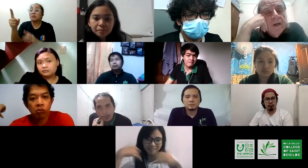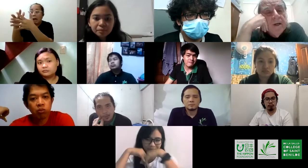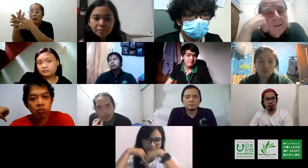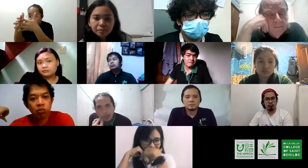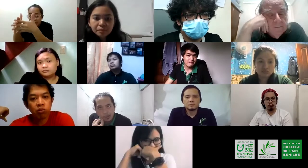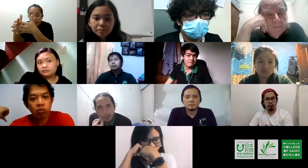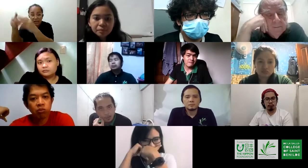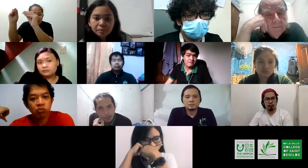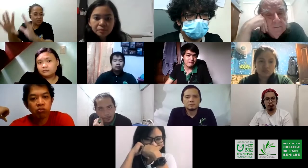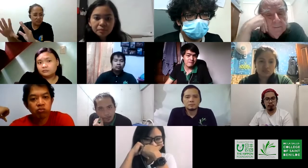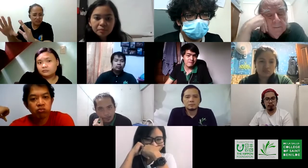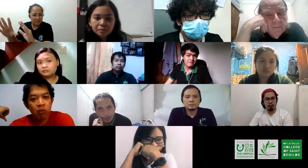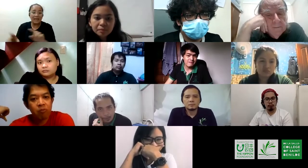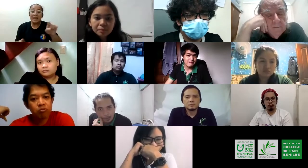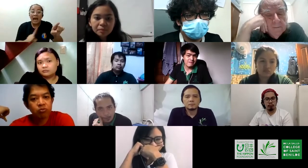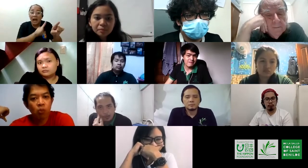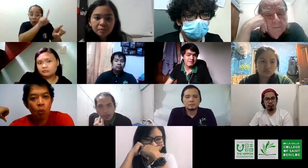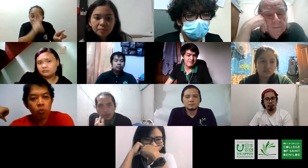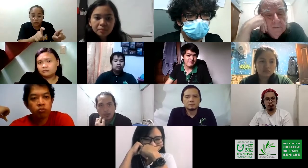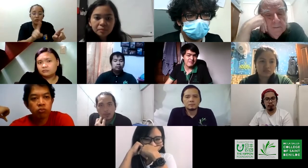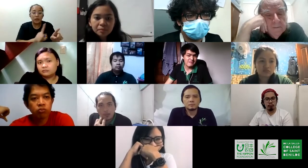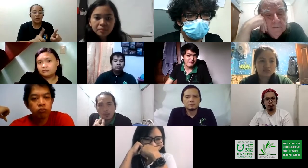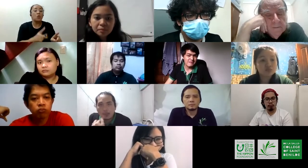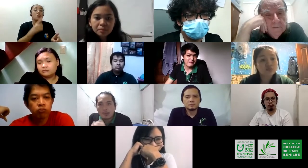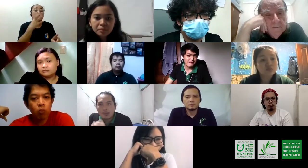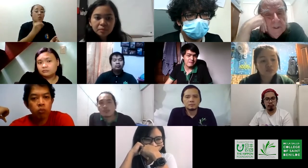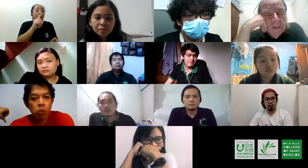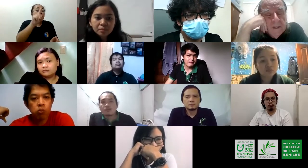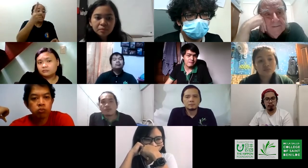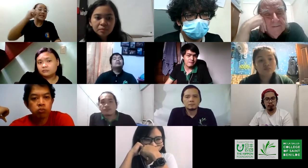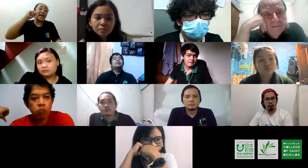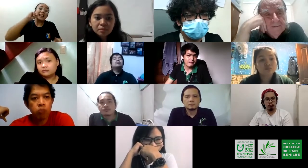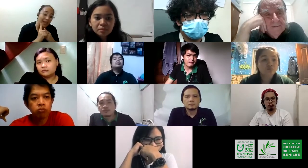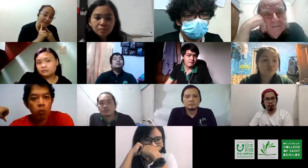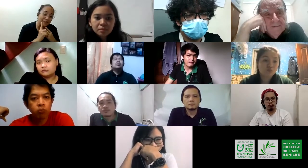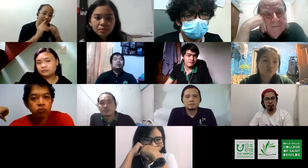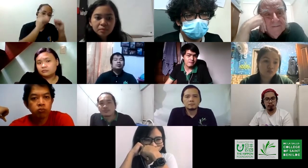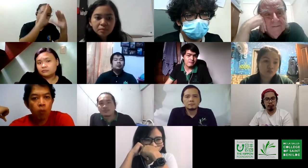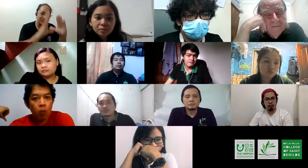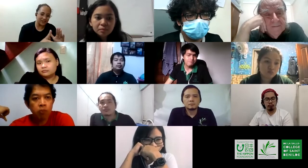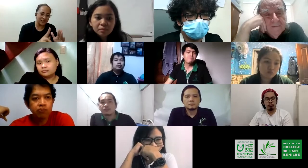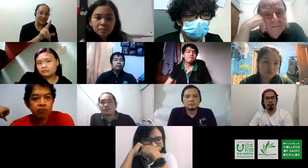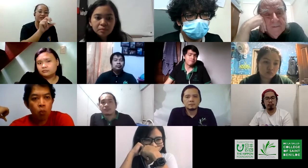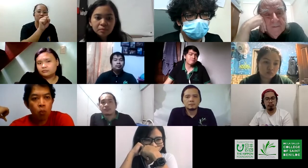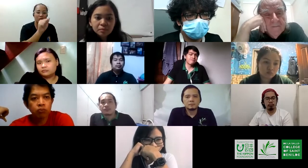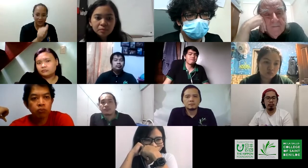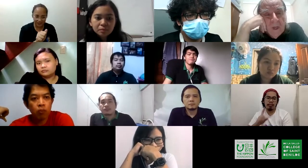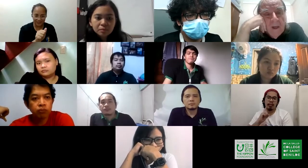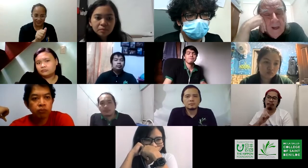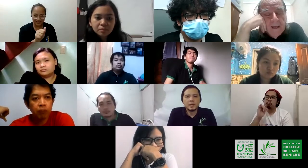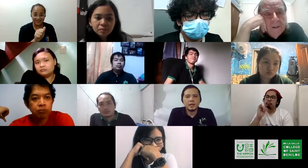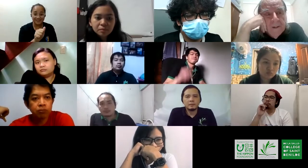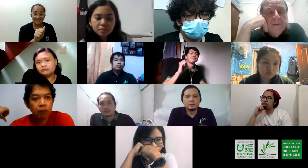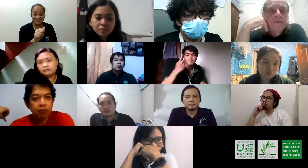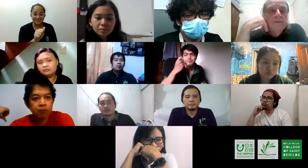so did it answer the question about Claire? I don't know if he became, it didn't say who was the first American deaf teacher. It said who